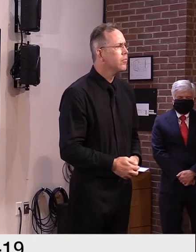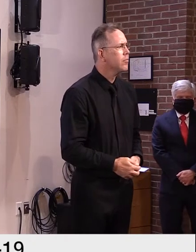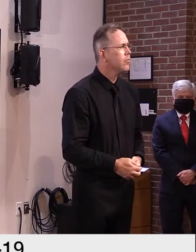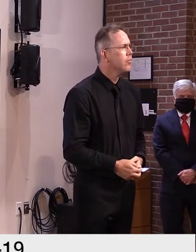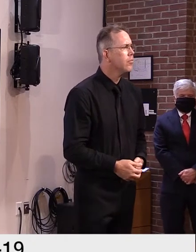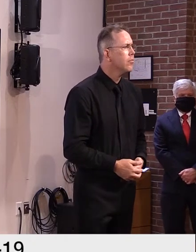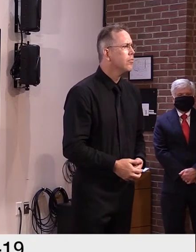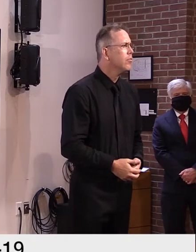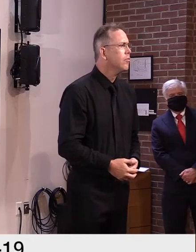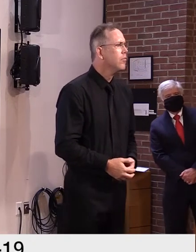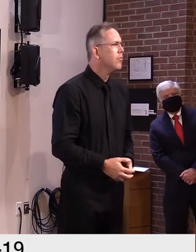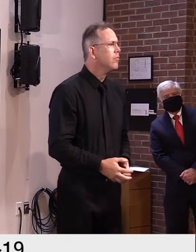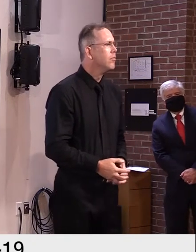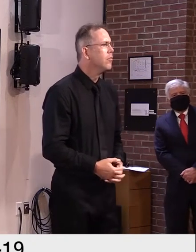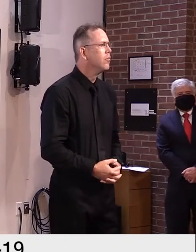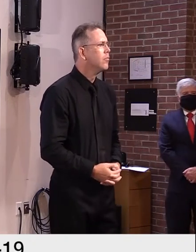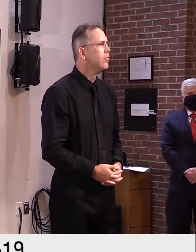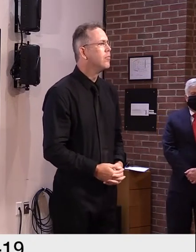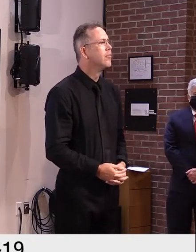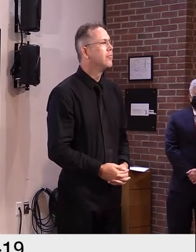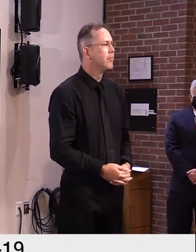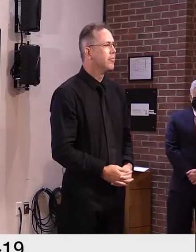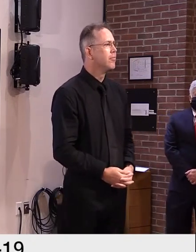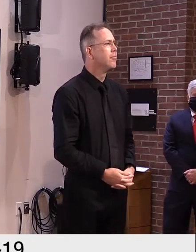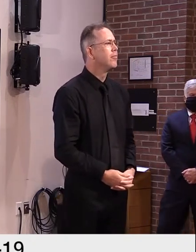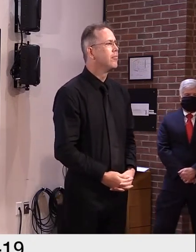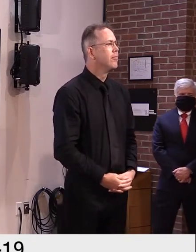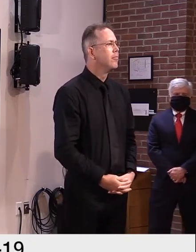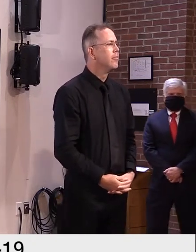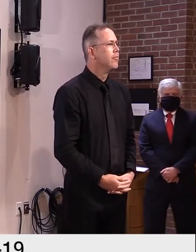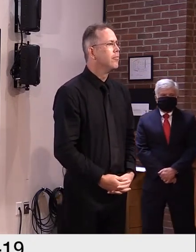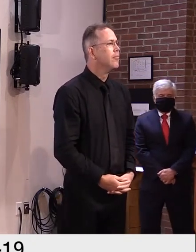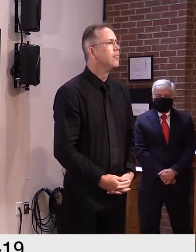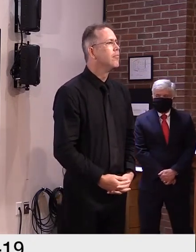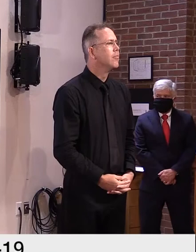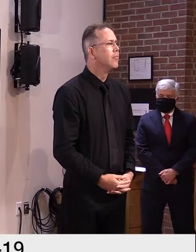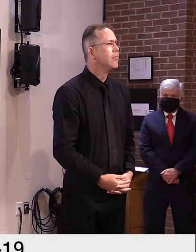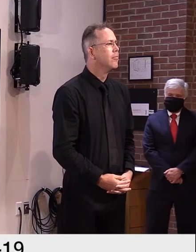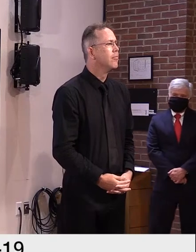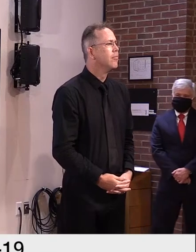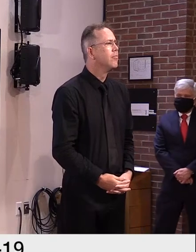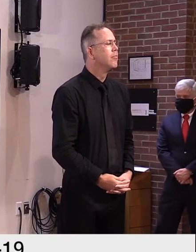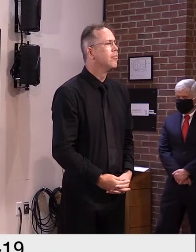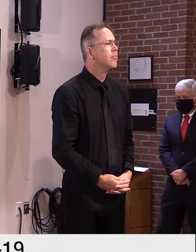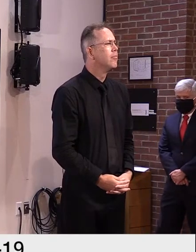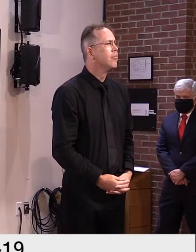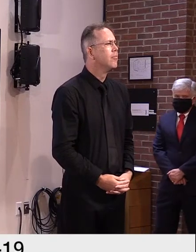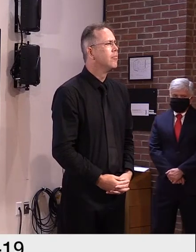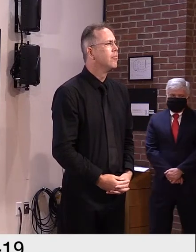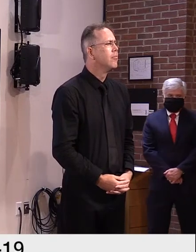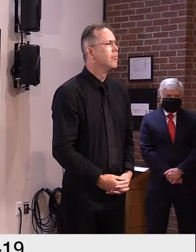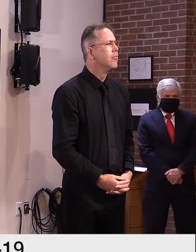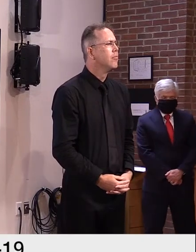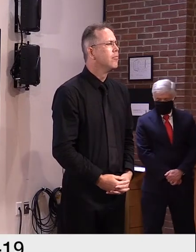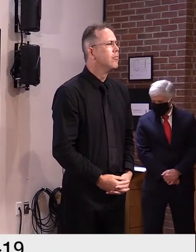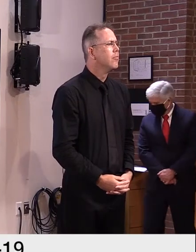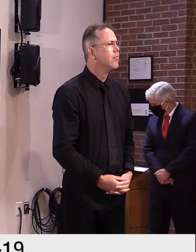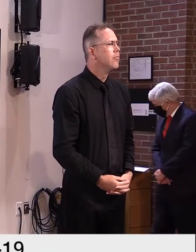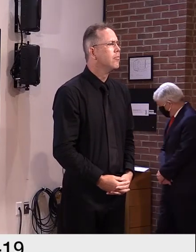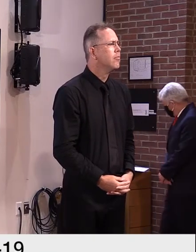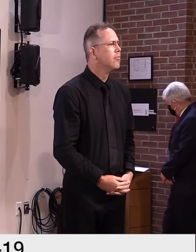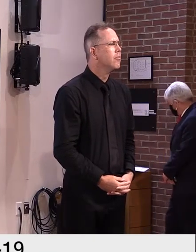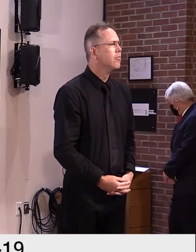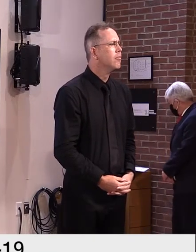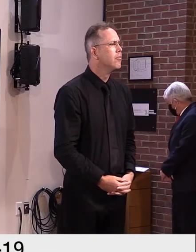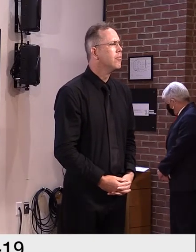didn't necessarily agree with their issue that they had, and basically blocking